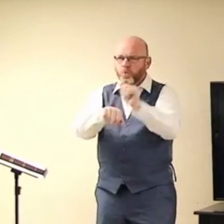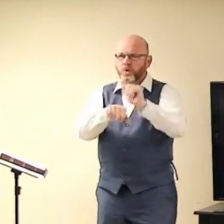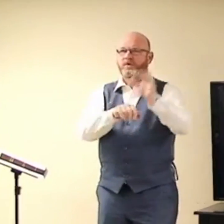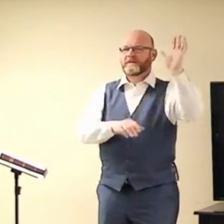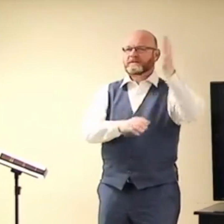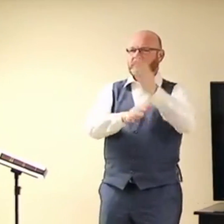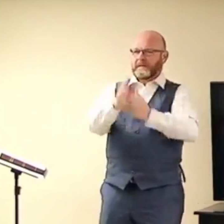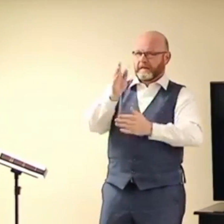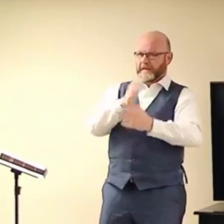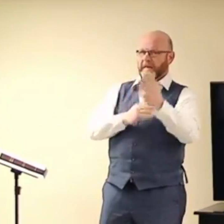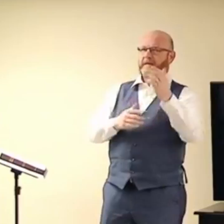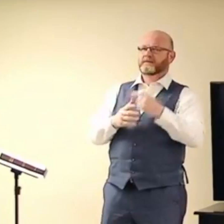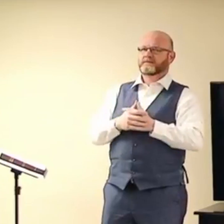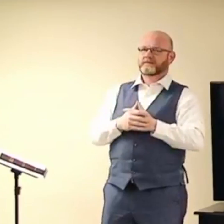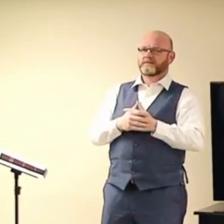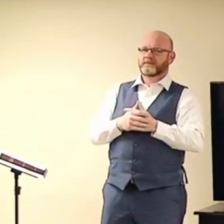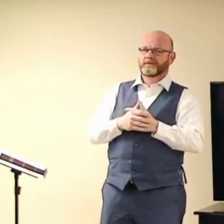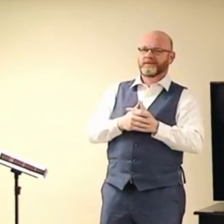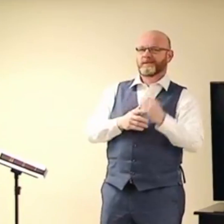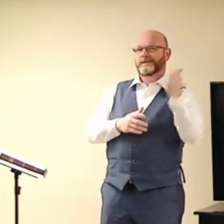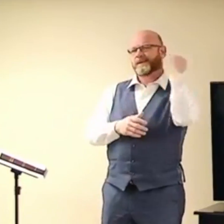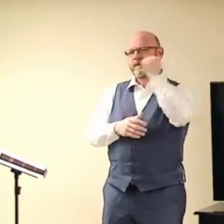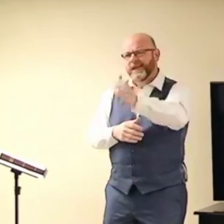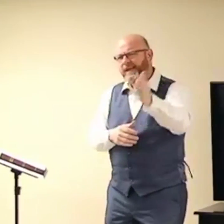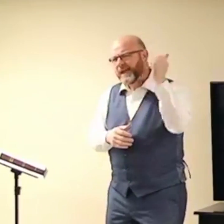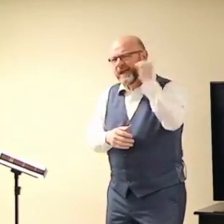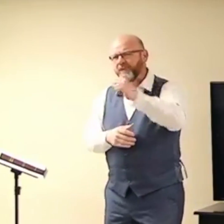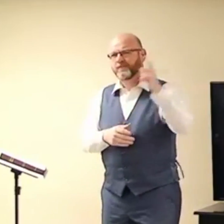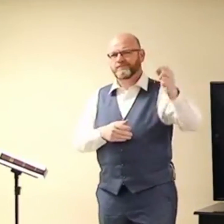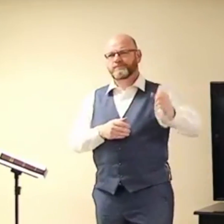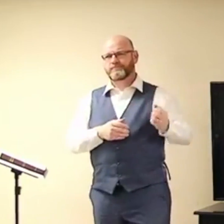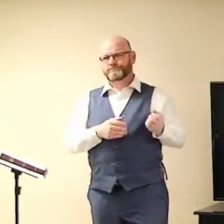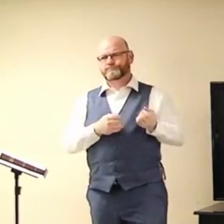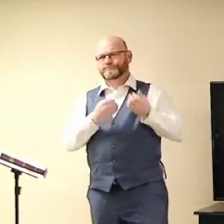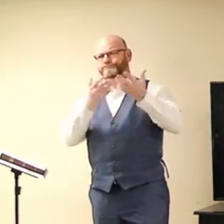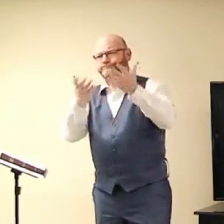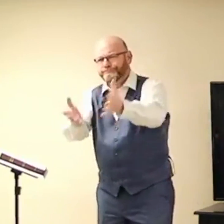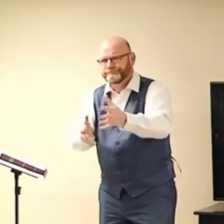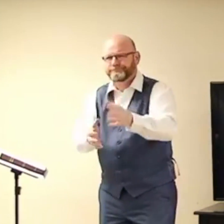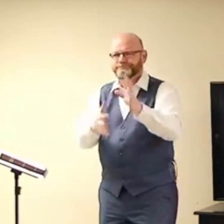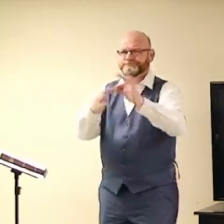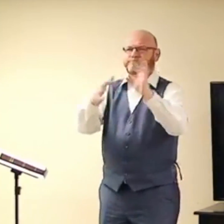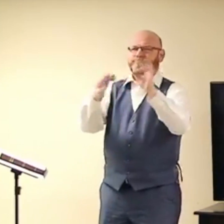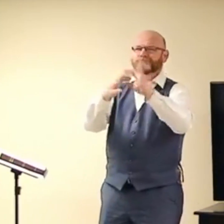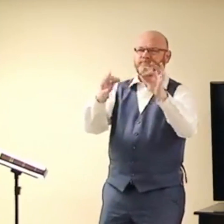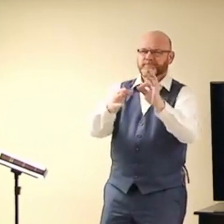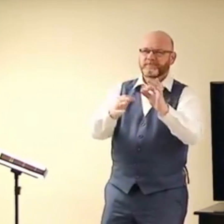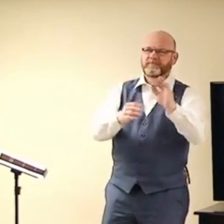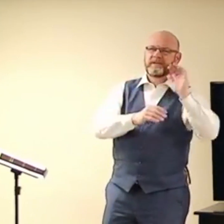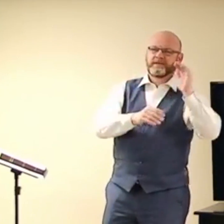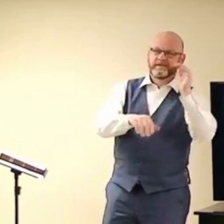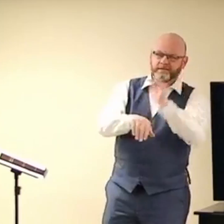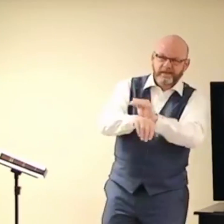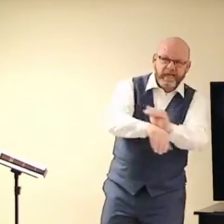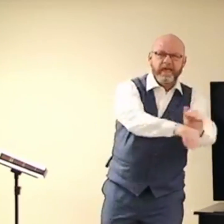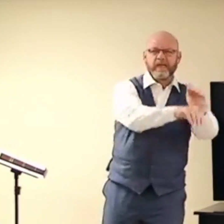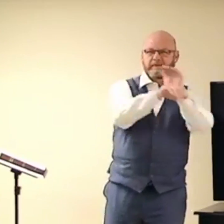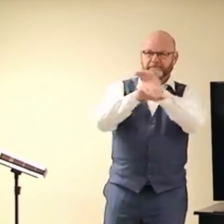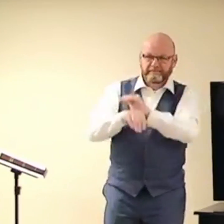his work, the work of his hands. Day after day, they pour forth speech. Night after